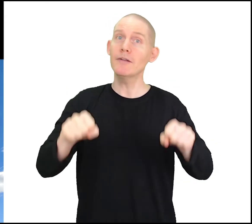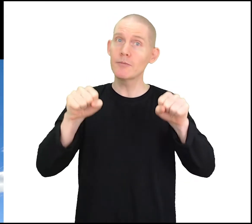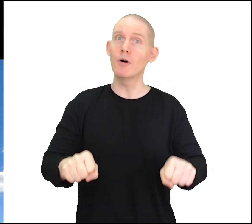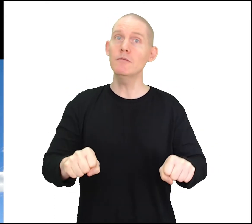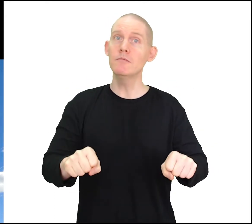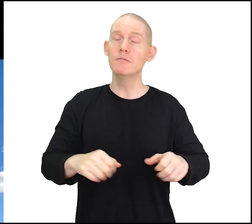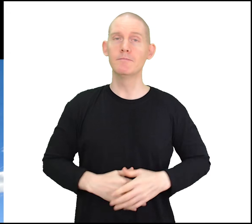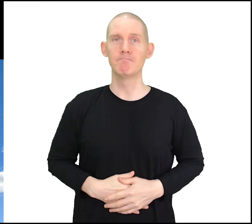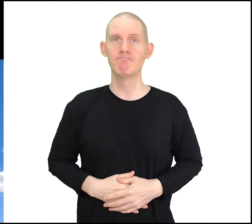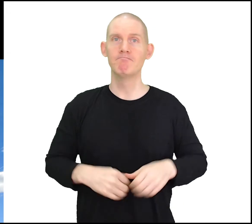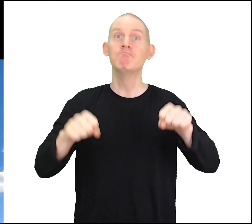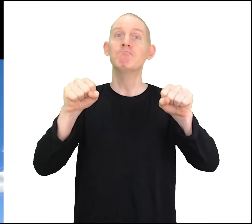Possible.